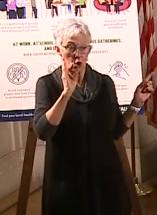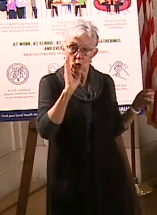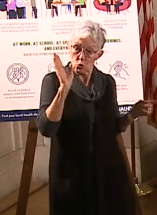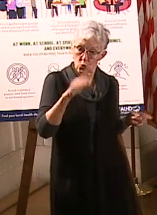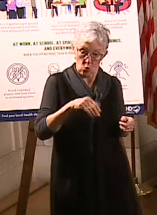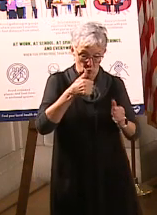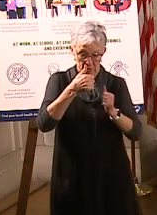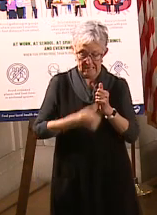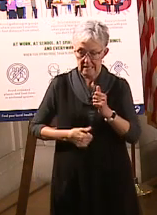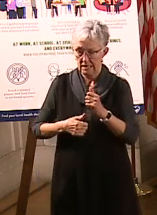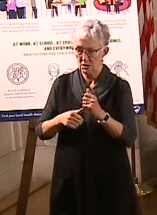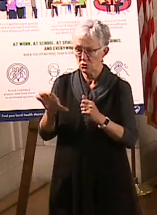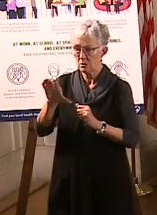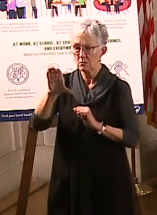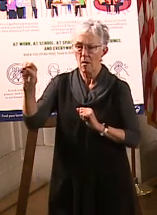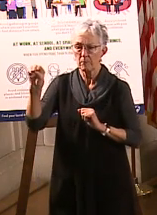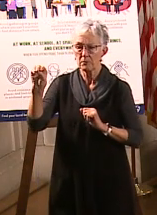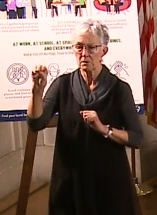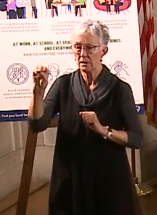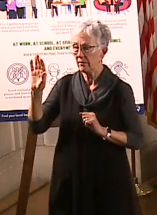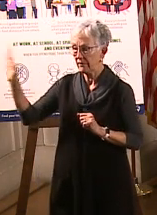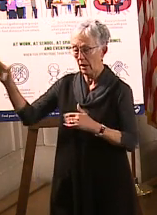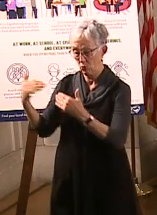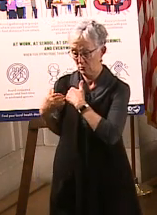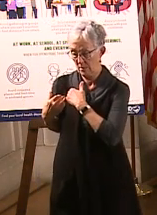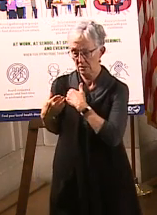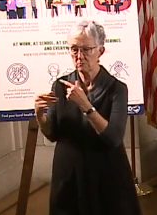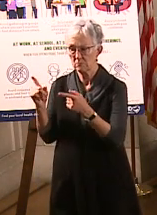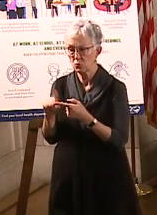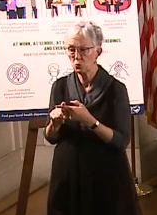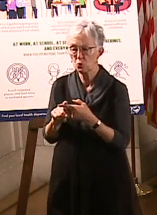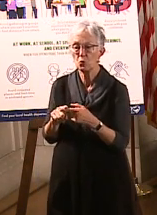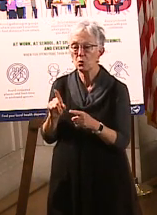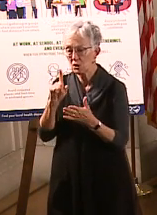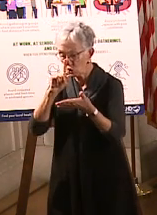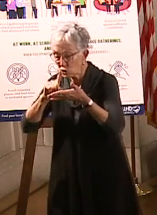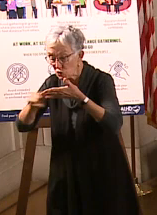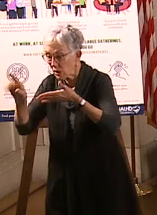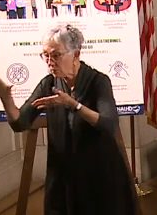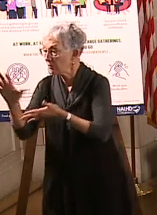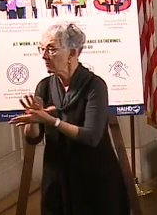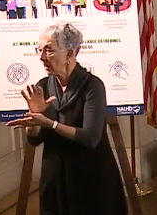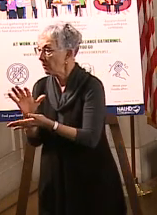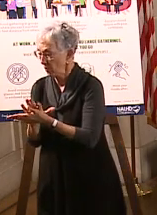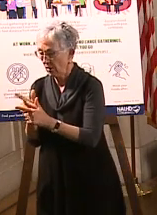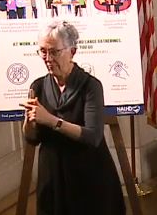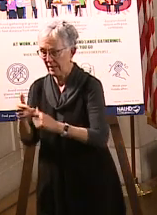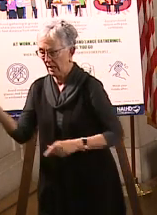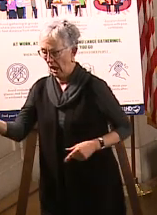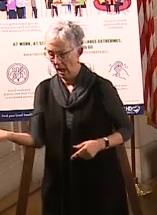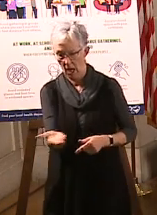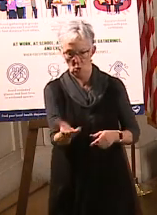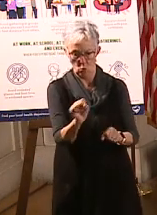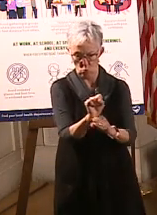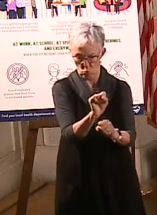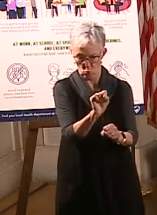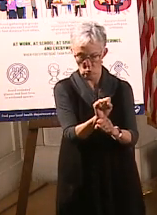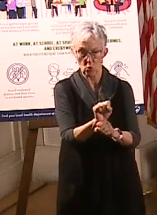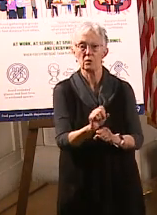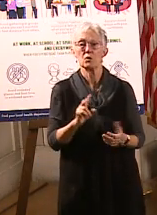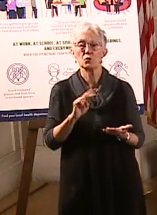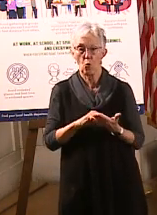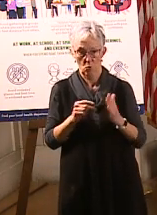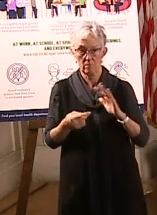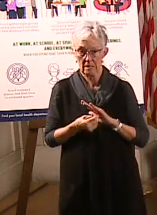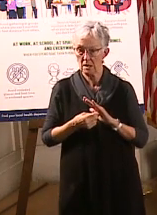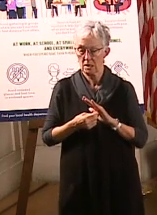to get the jobs illegally. So you have to be legal to be able to working at these plants. So by definition then, by matter of law, and